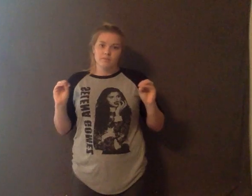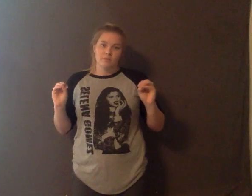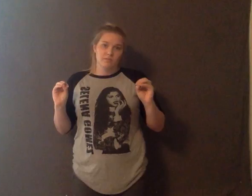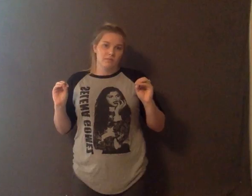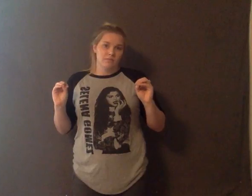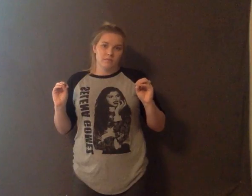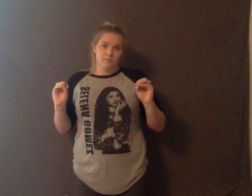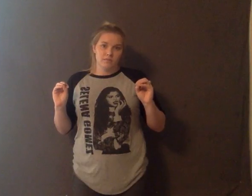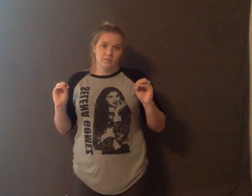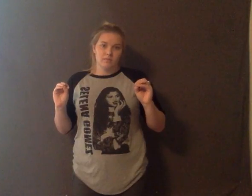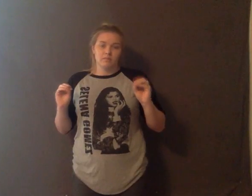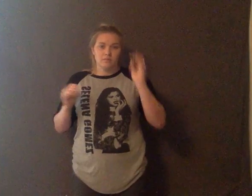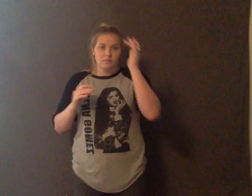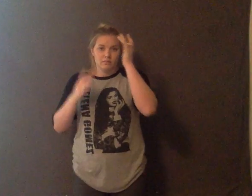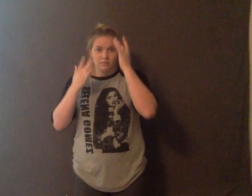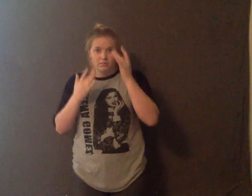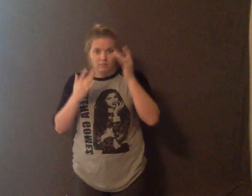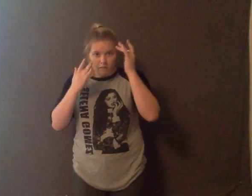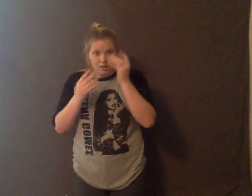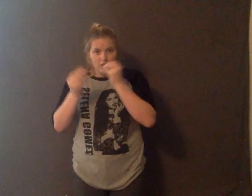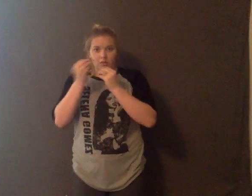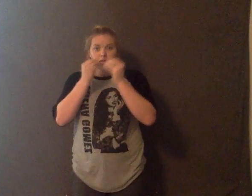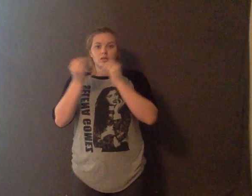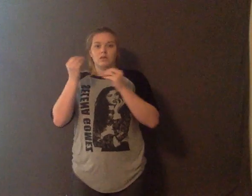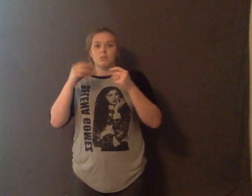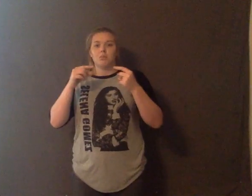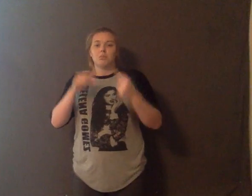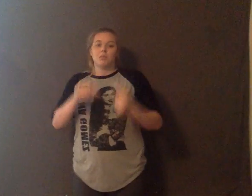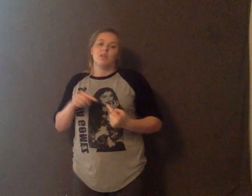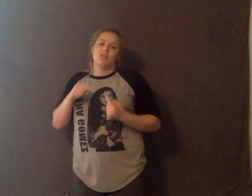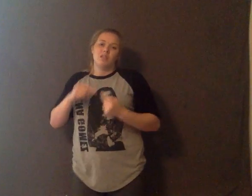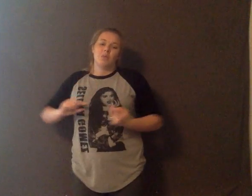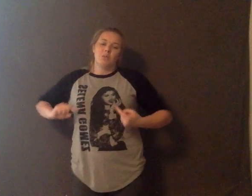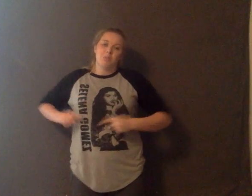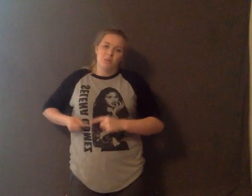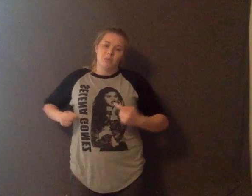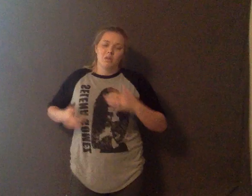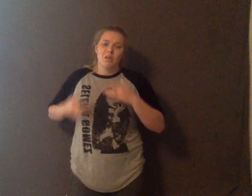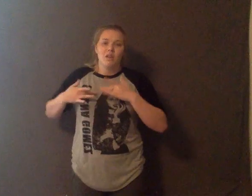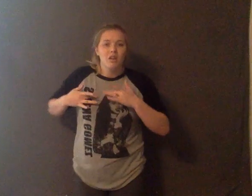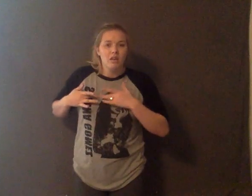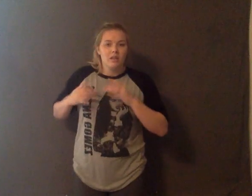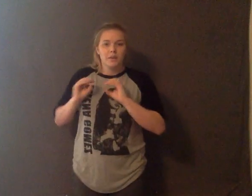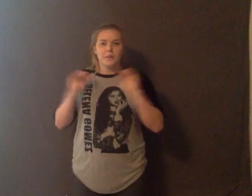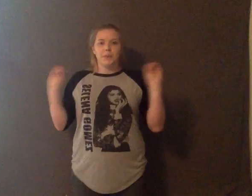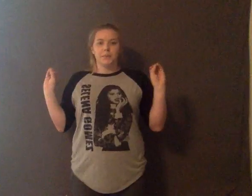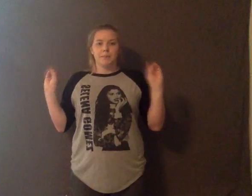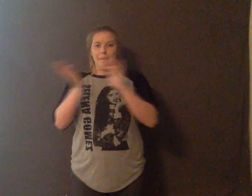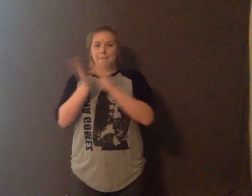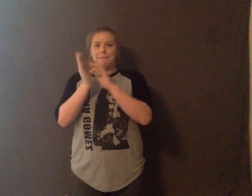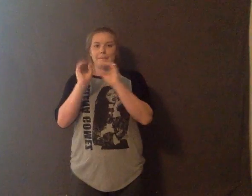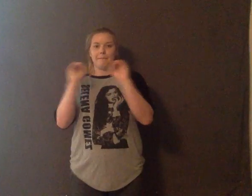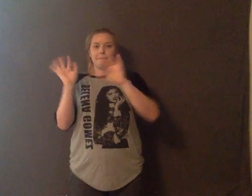no antidepressants, no pain medication, no heart medication, nothing, no medications at